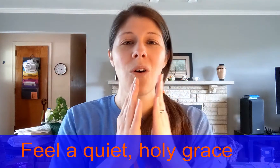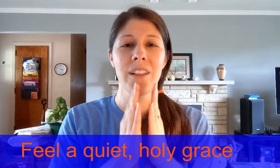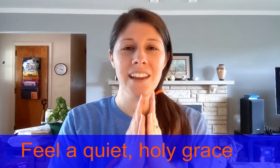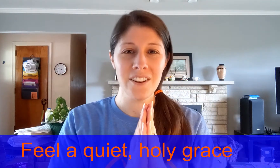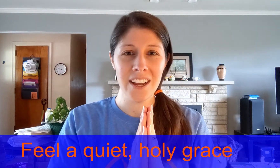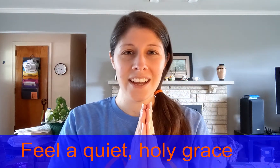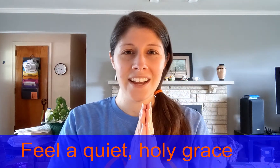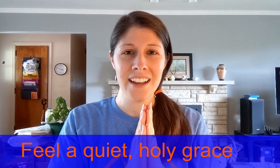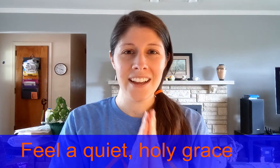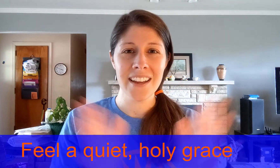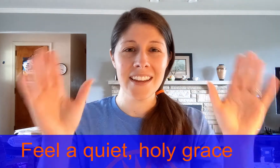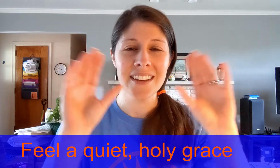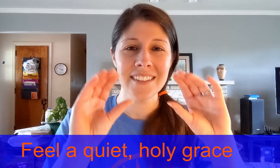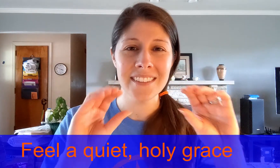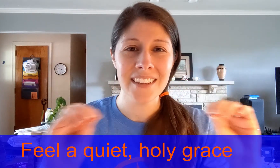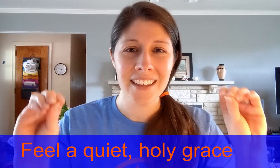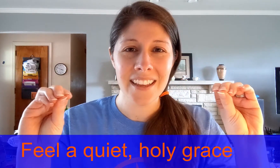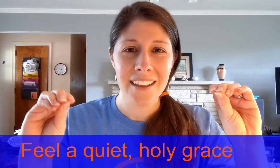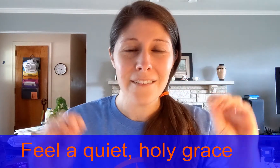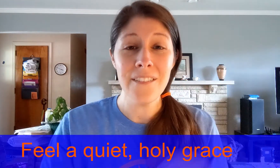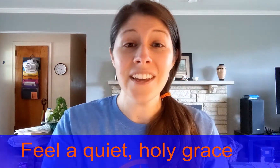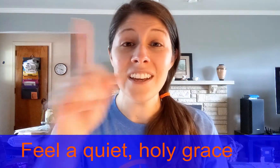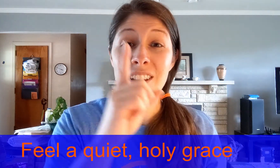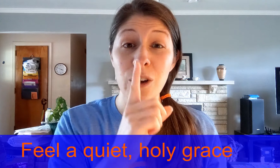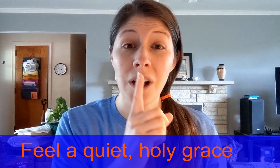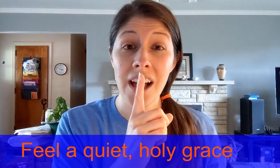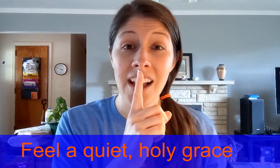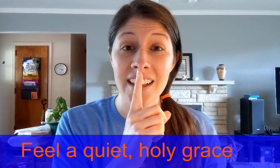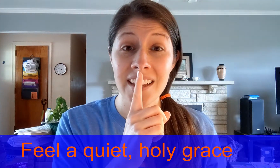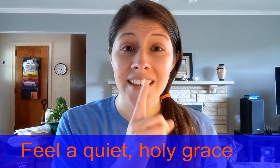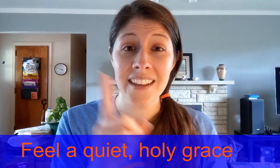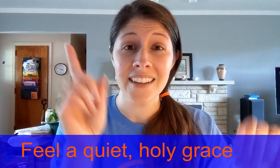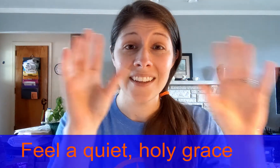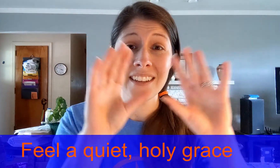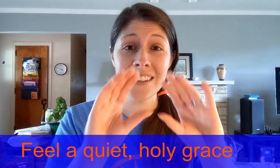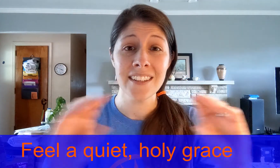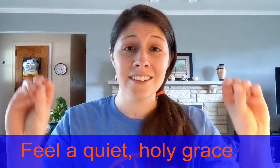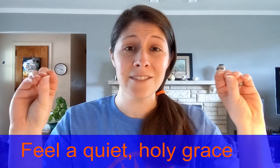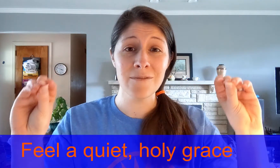holy grace, feel the quiet,